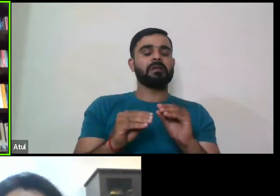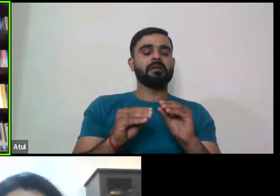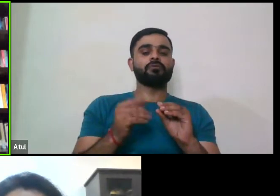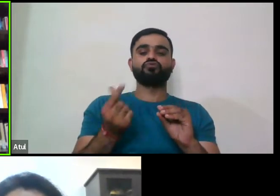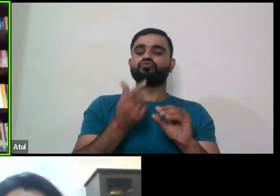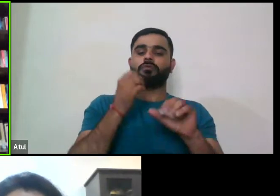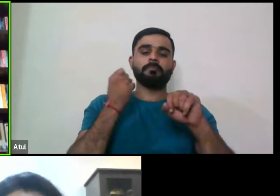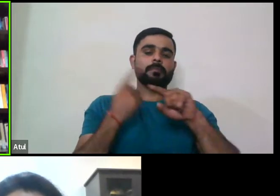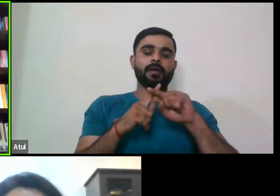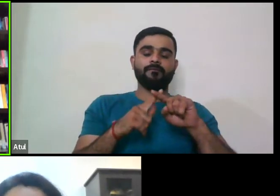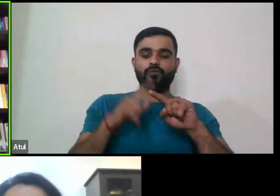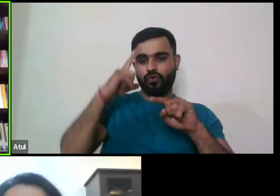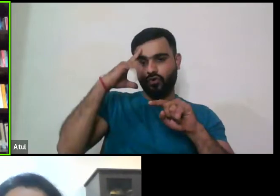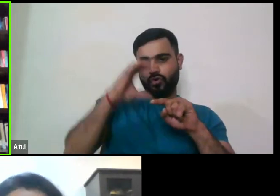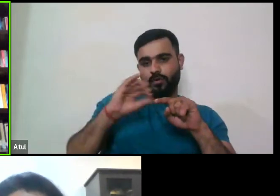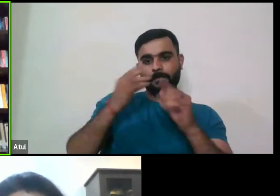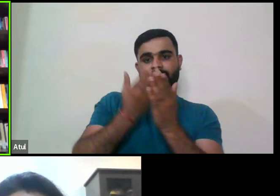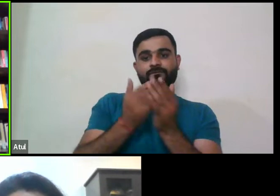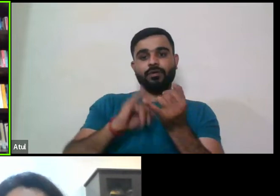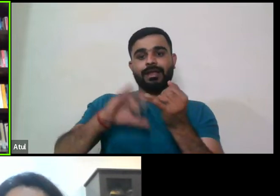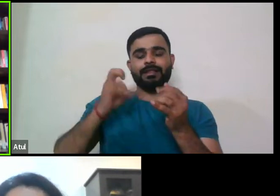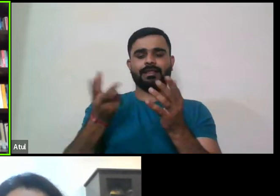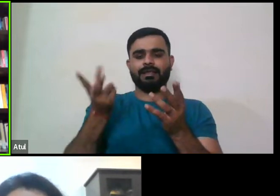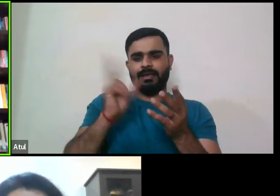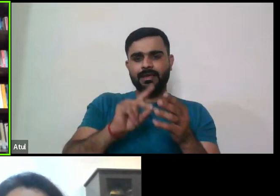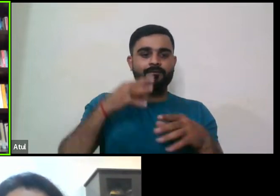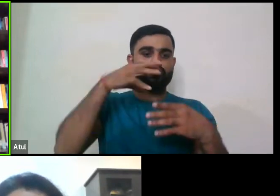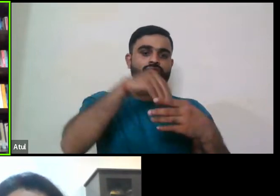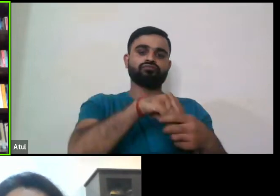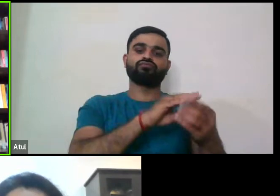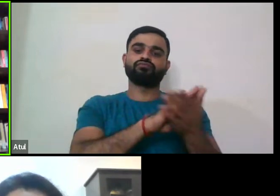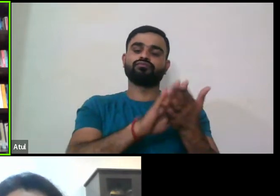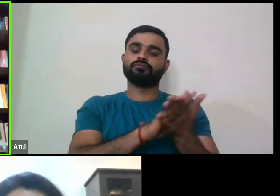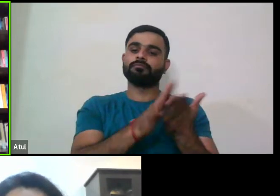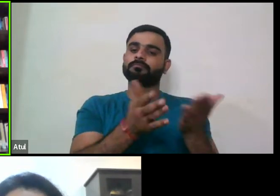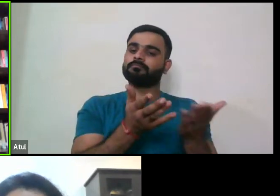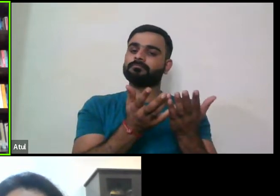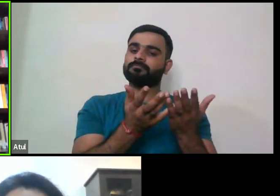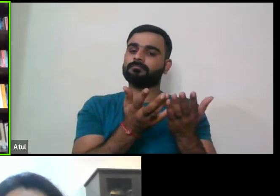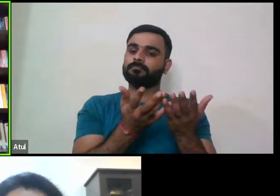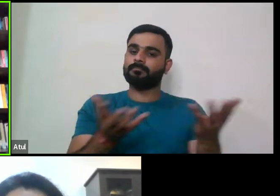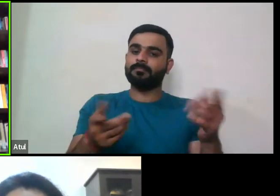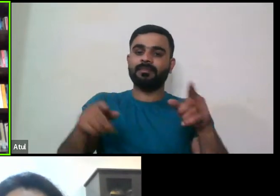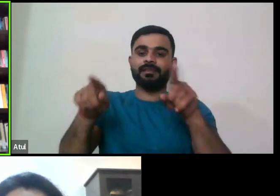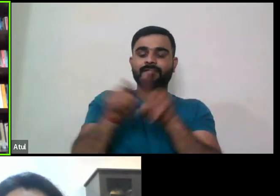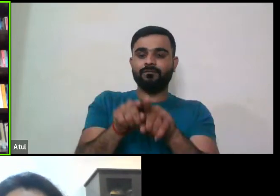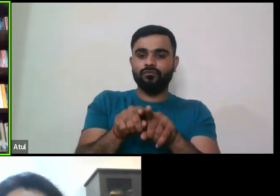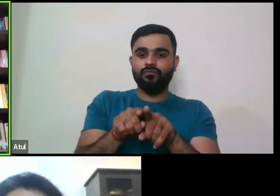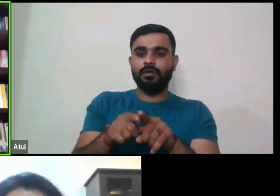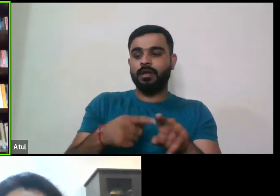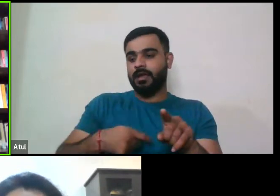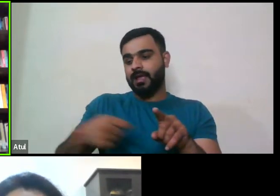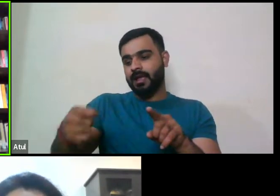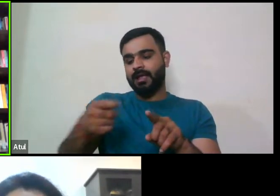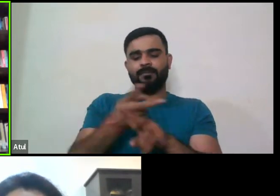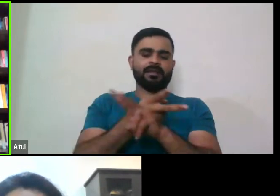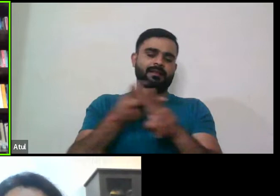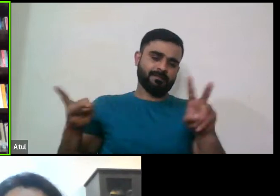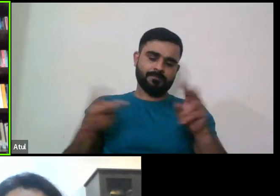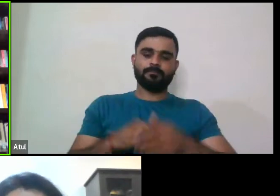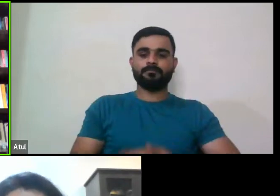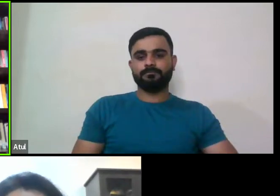it is over appealing and is bringing very poor cases, and so therefore it's not really winning those cases. Similarly, on the criminal side, etc.